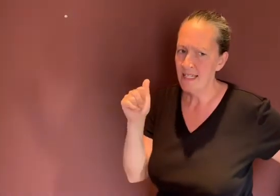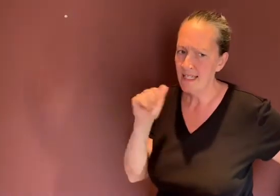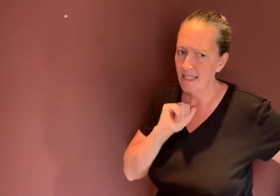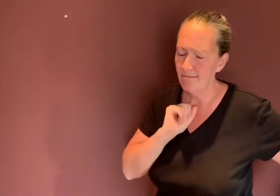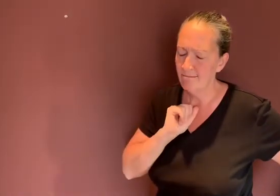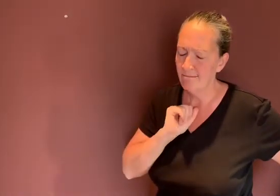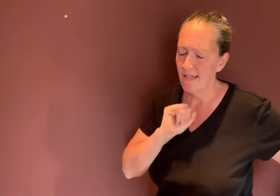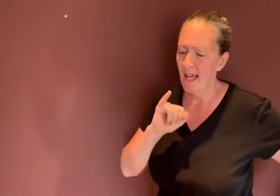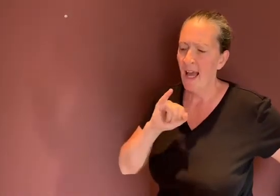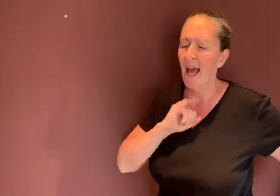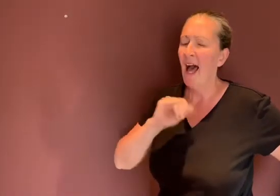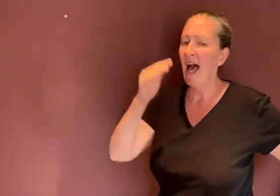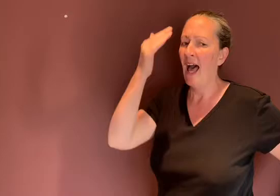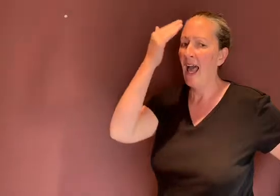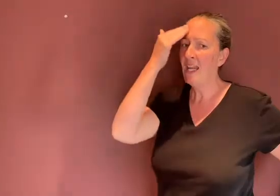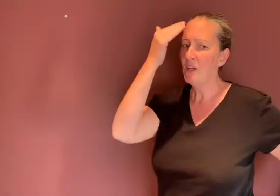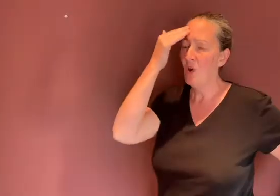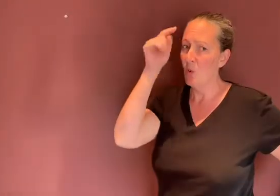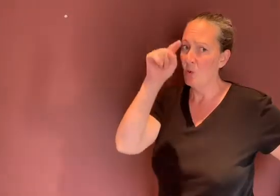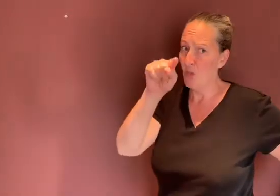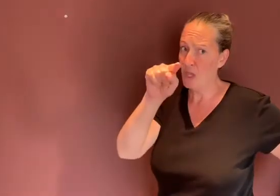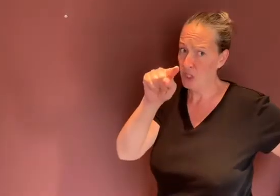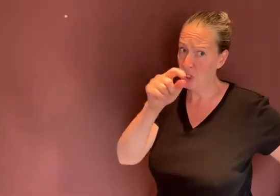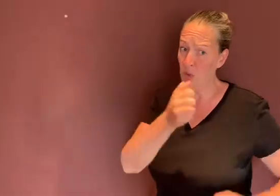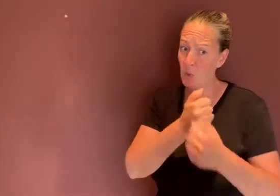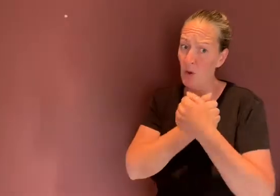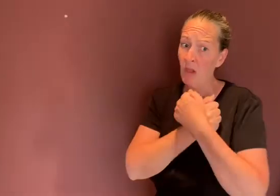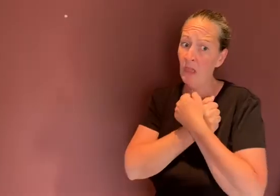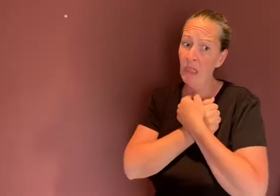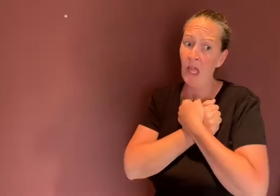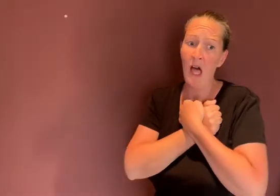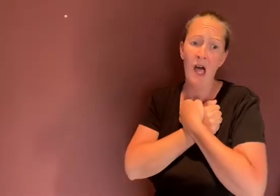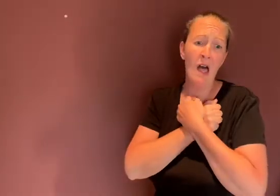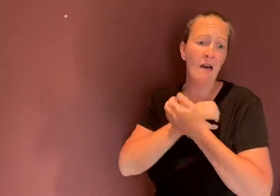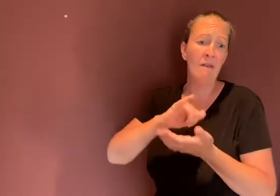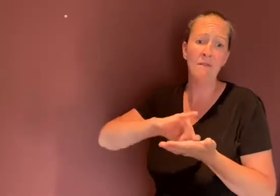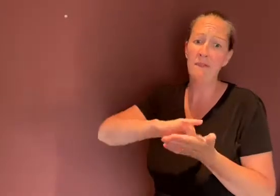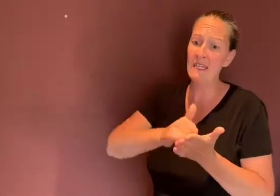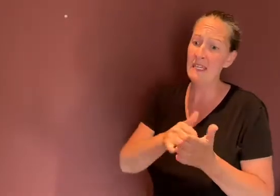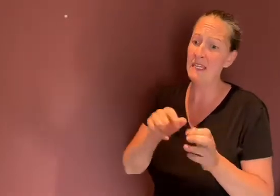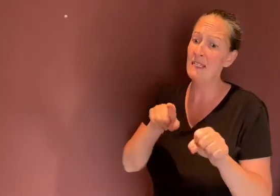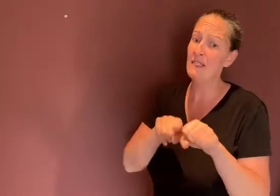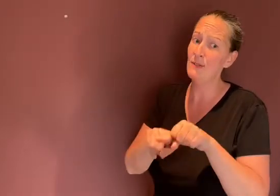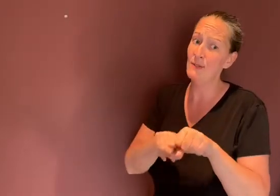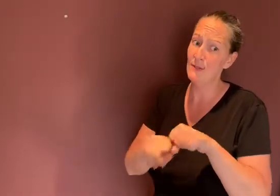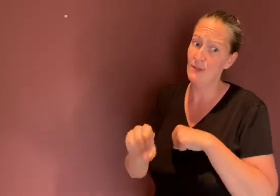"Tina, I know that you love these